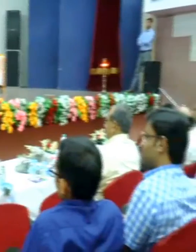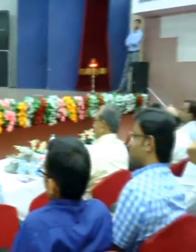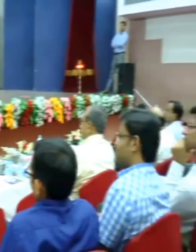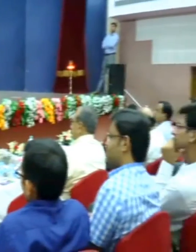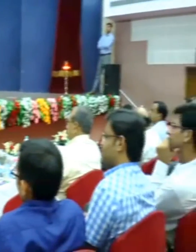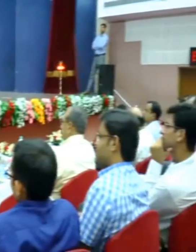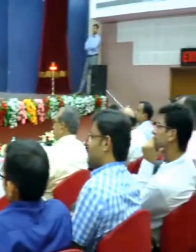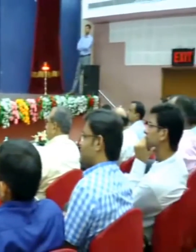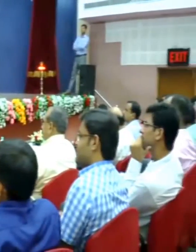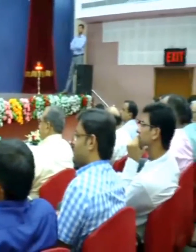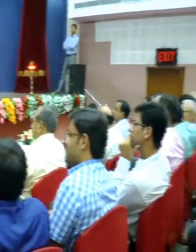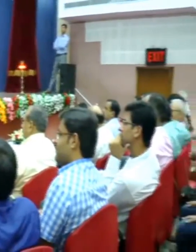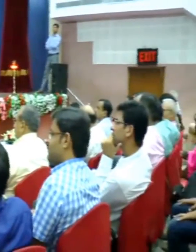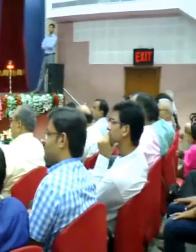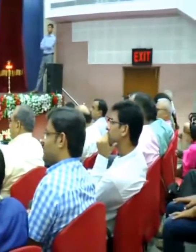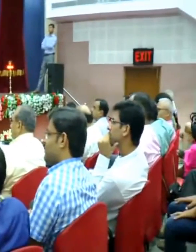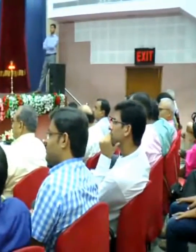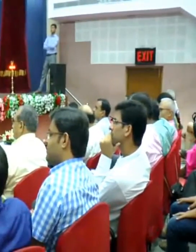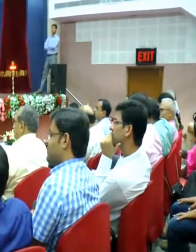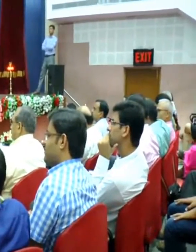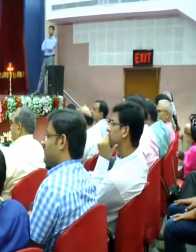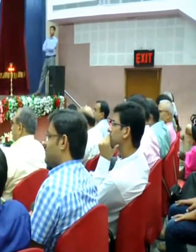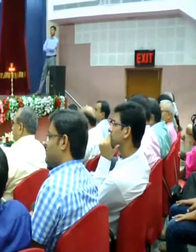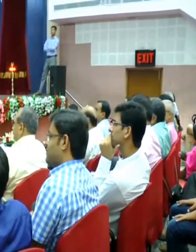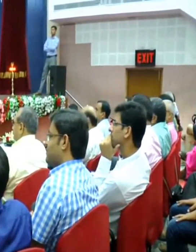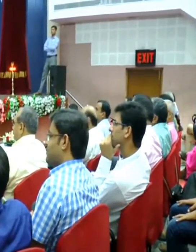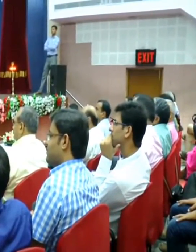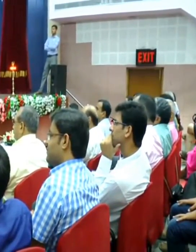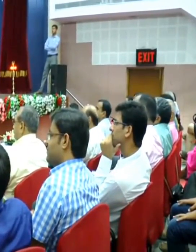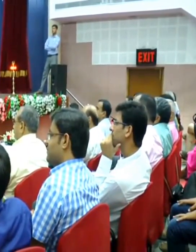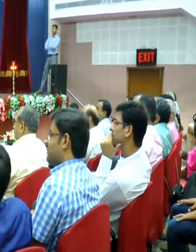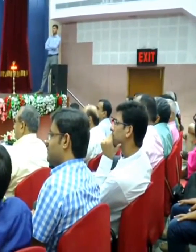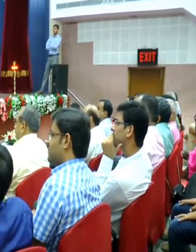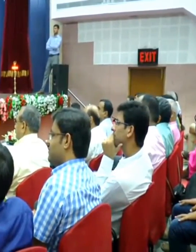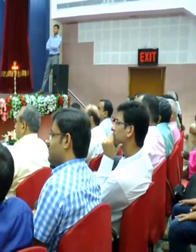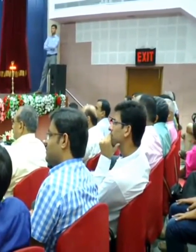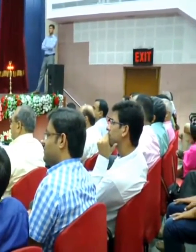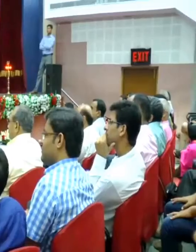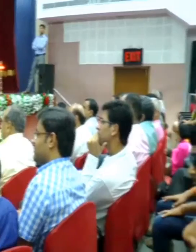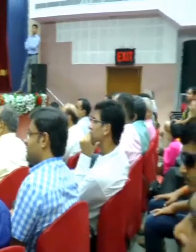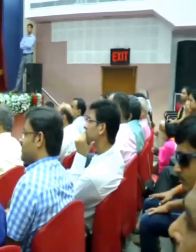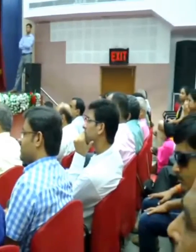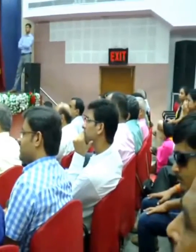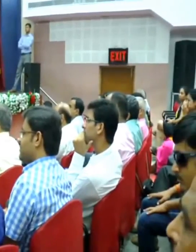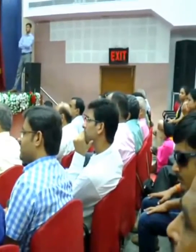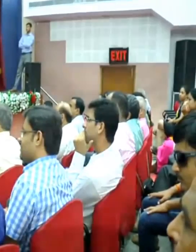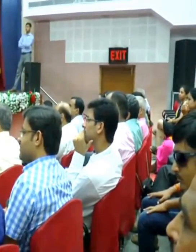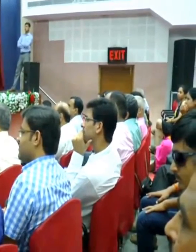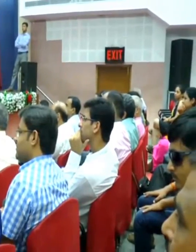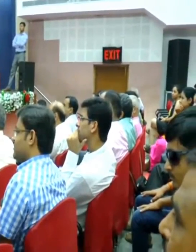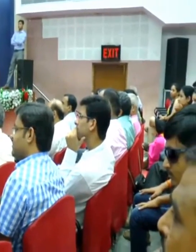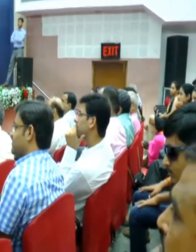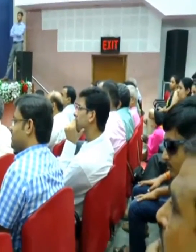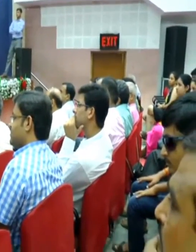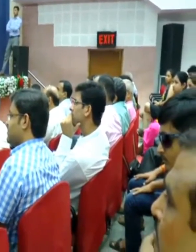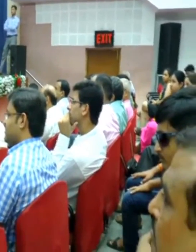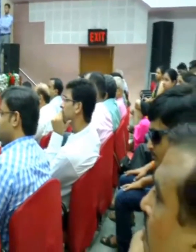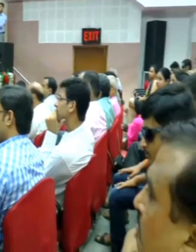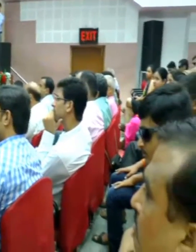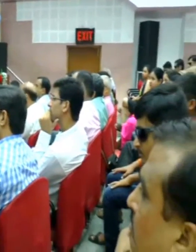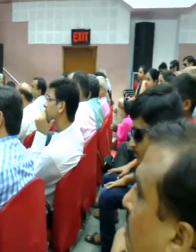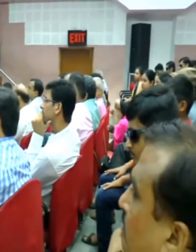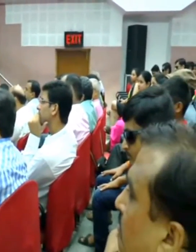reviewing processes in different journals and conferences such as IEEE Transaction of Computer, IET, IEEE Conference